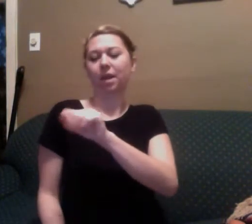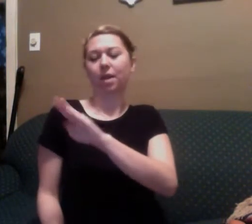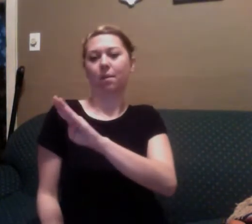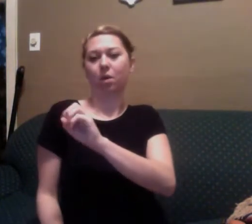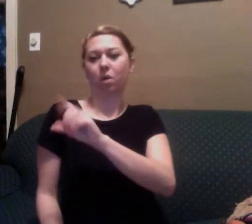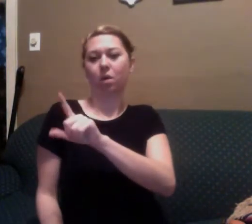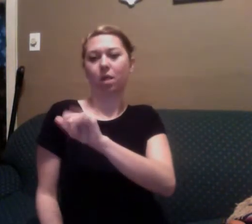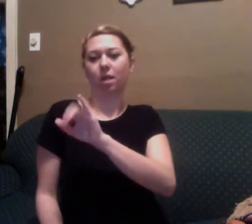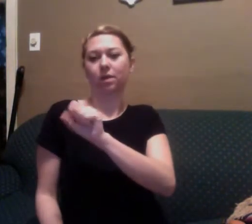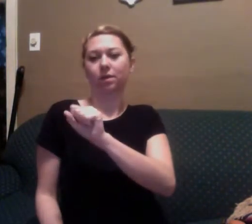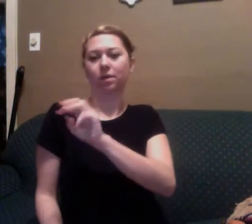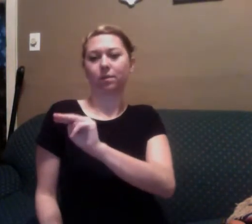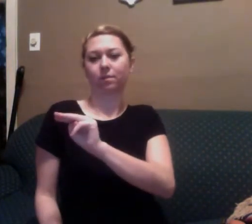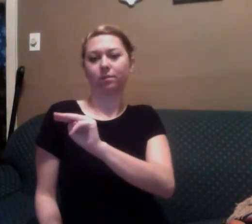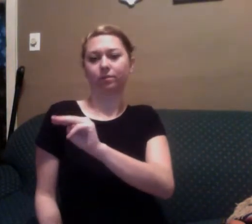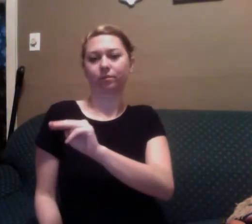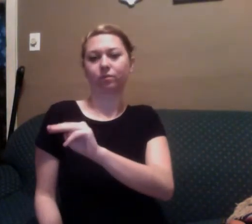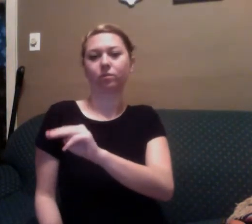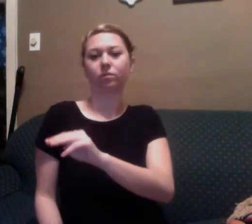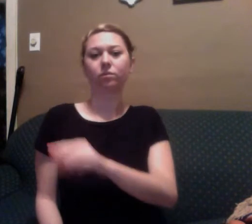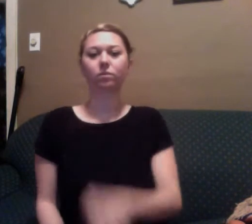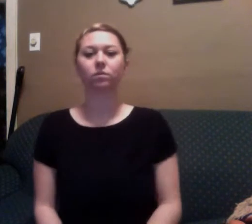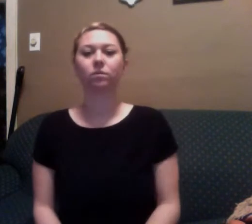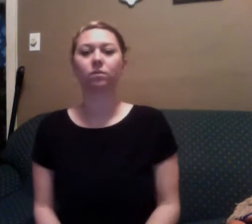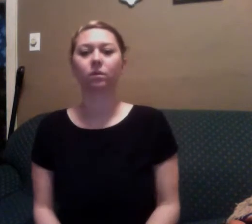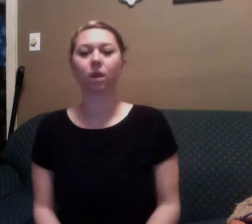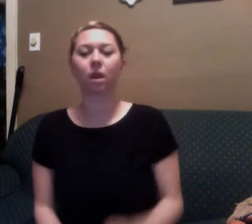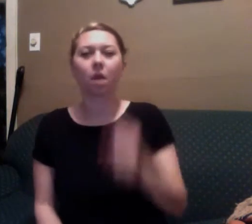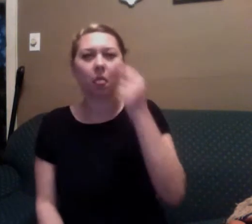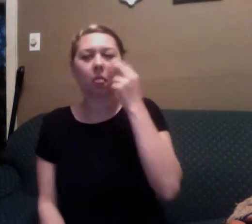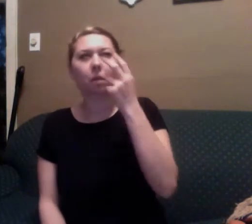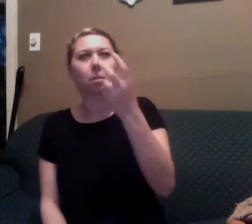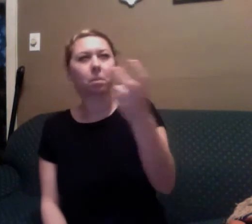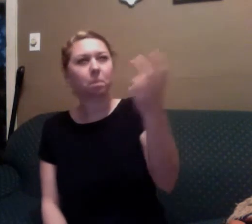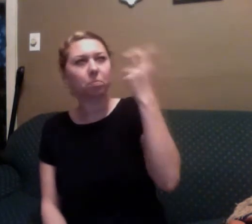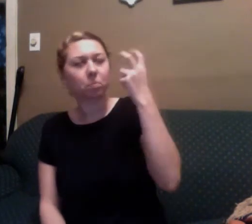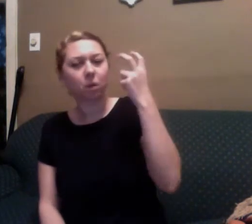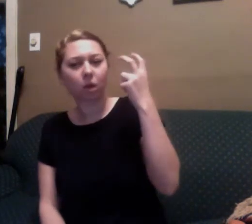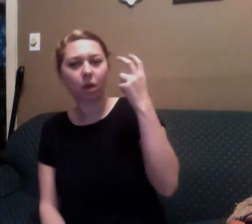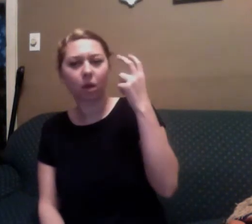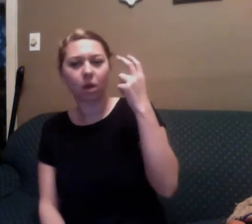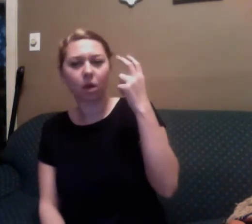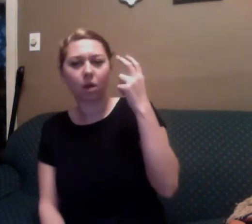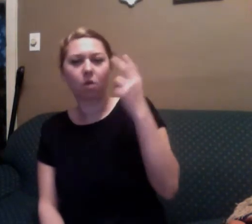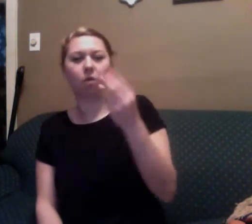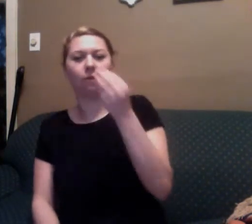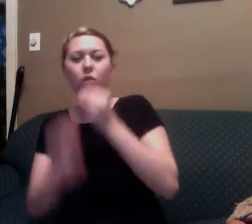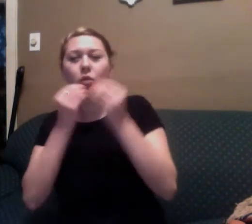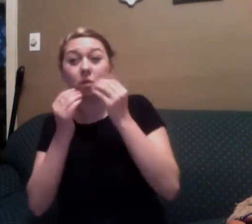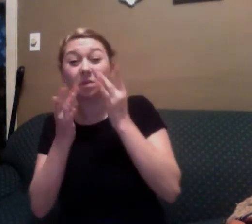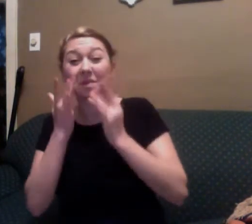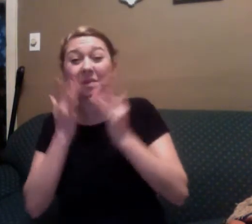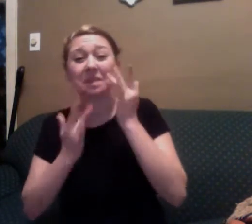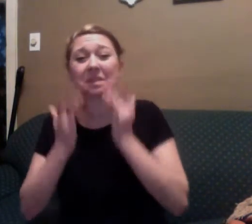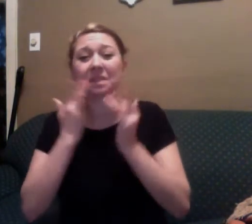makes sense. When food was scarce, our ancestors' survival depended on conserving energy. And regaining the weight when